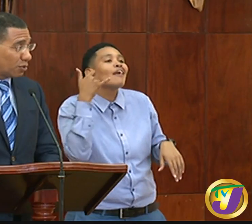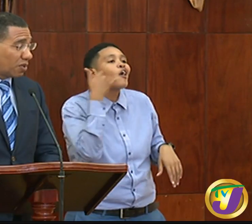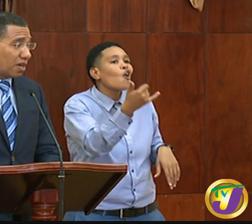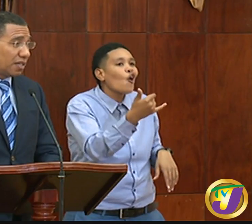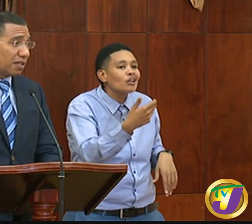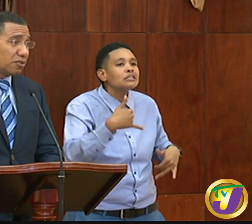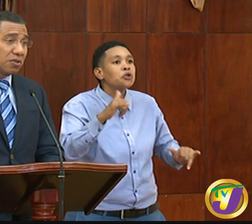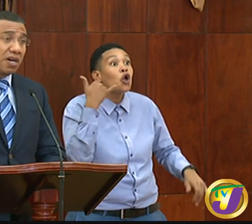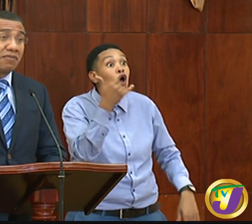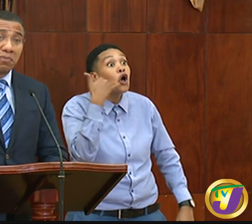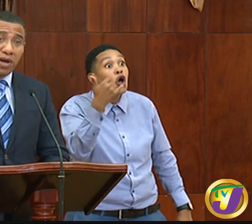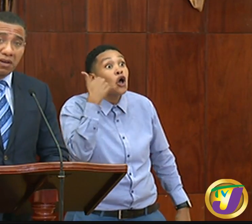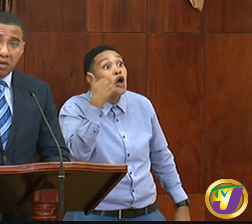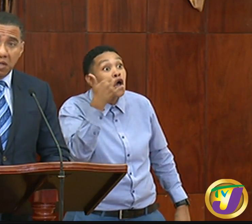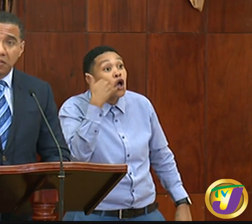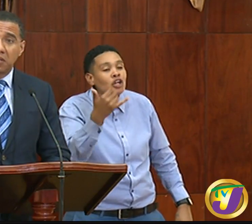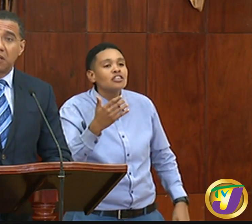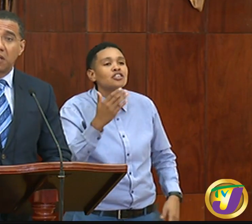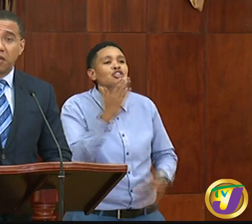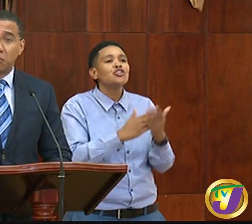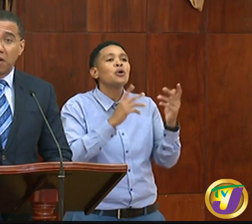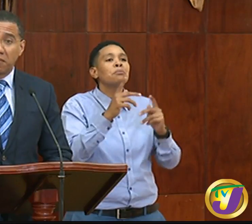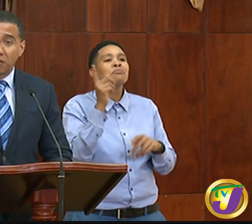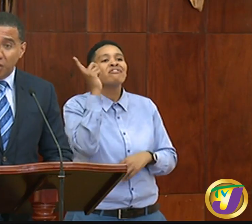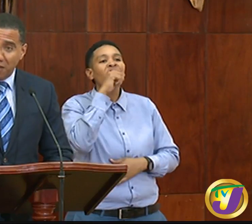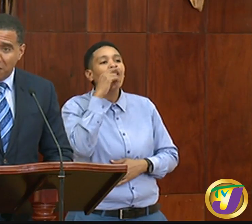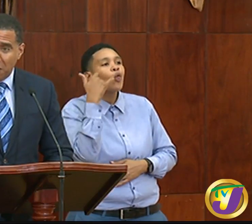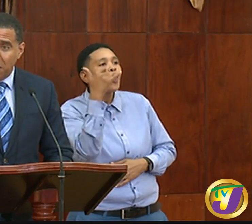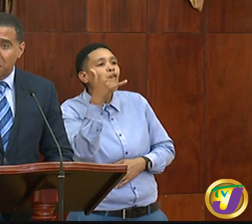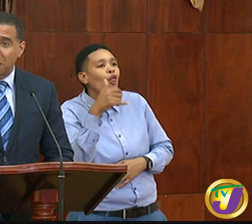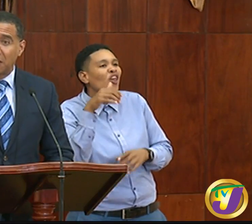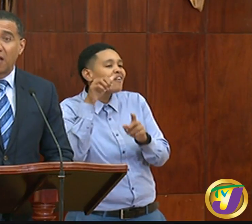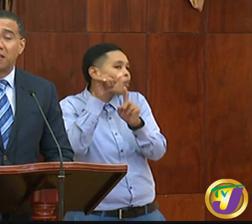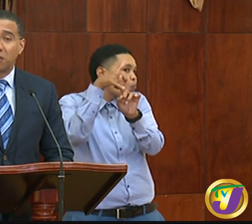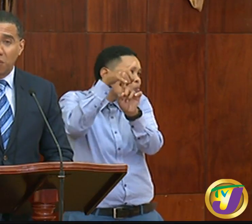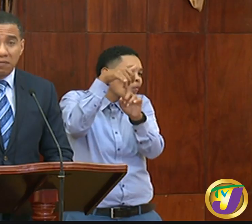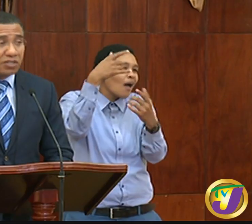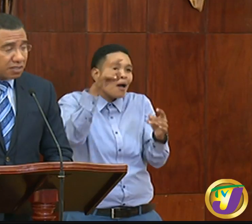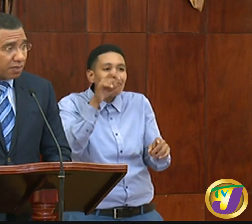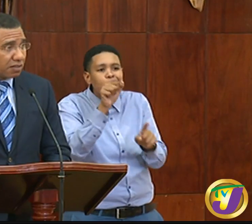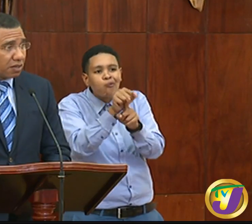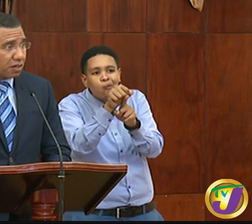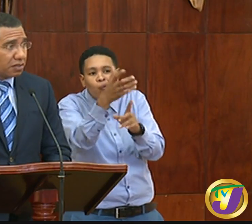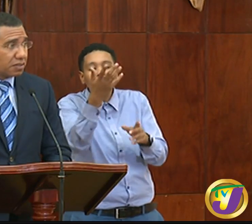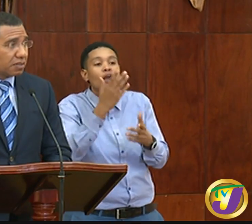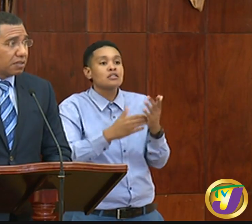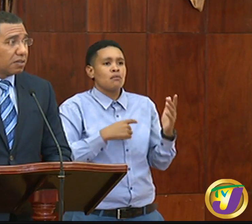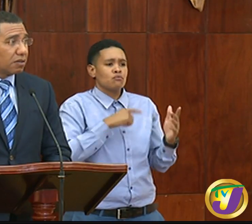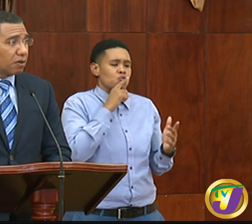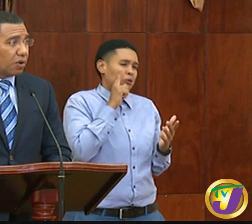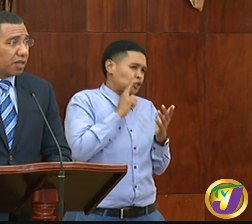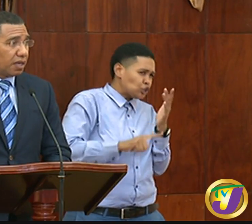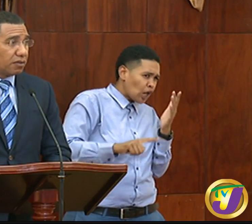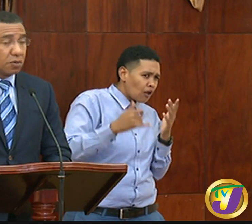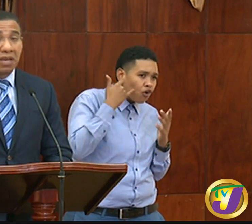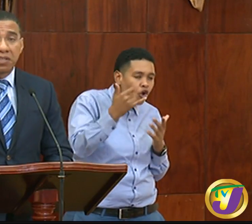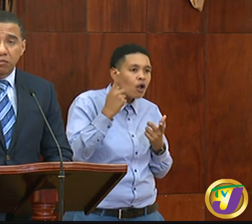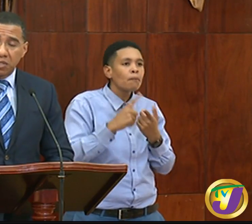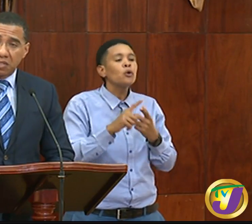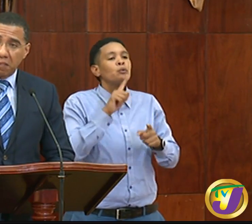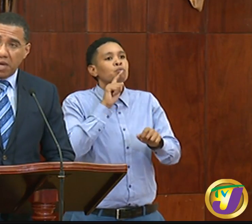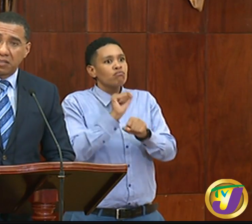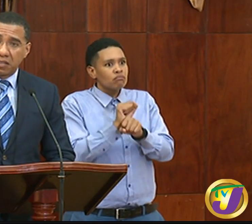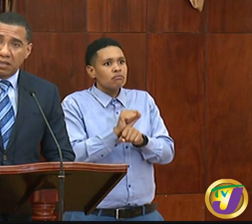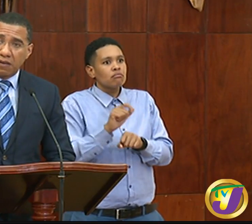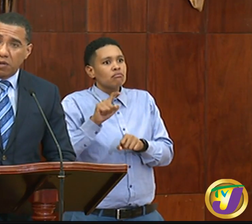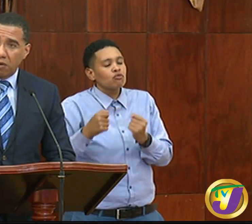are also calling in. So you're having prank calls and you're having check calls, and then you have legitimate calls going in. So we have